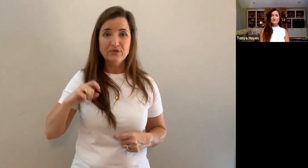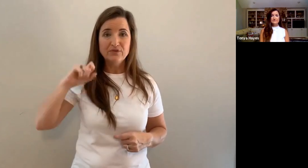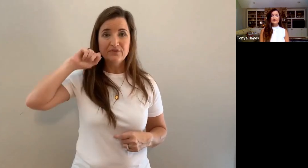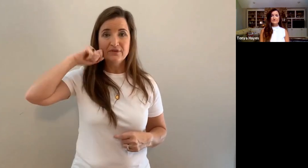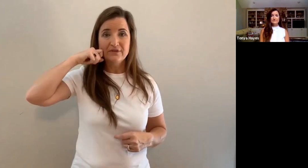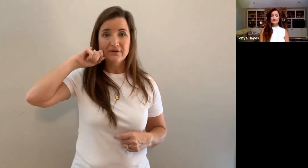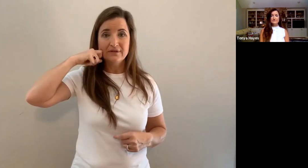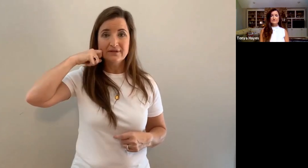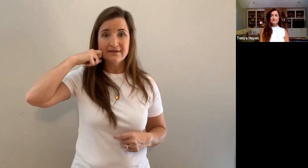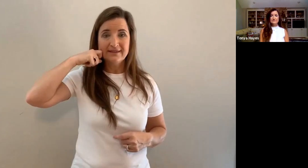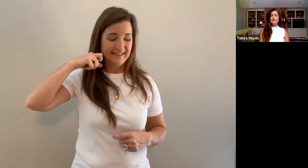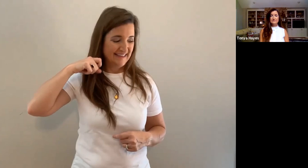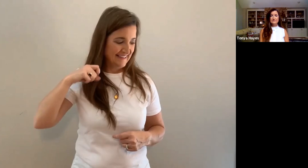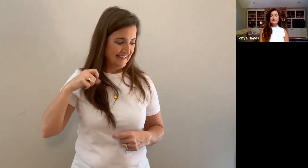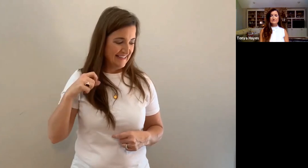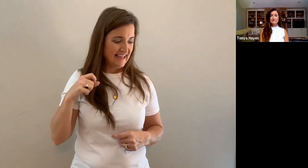apple,